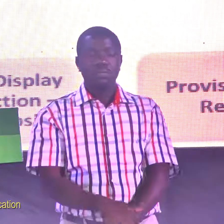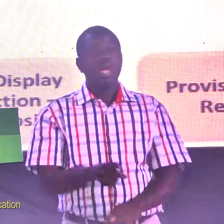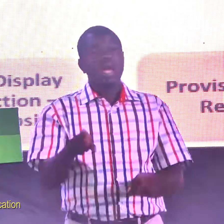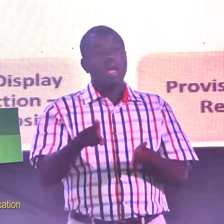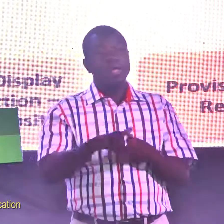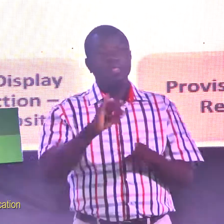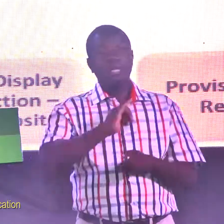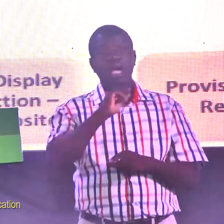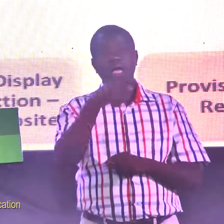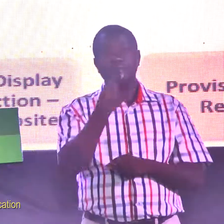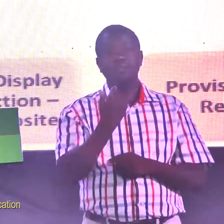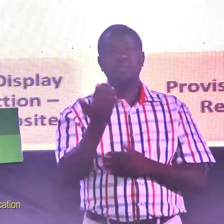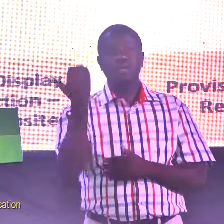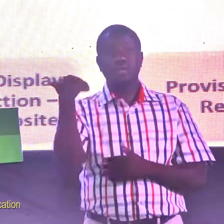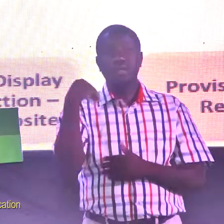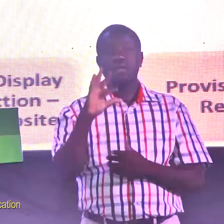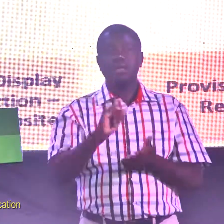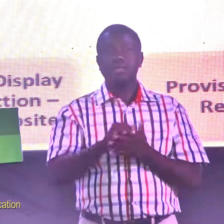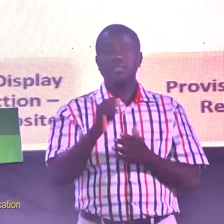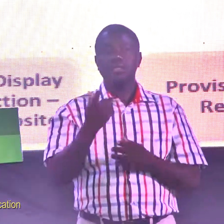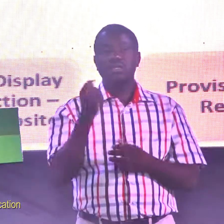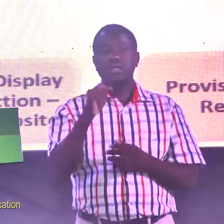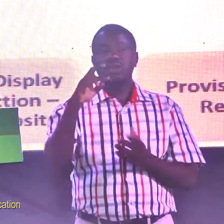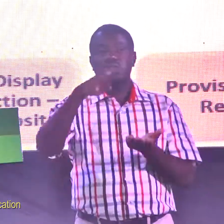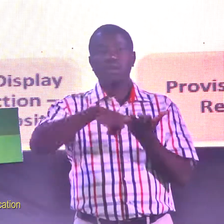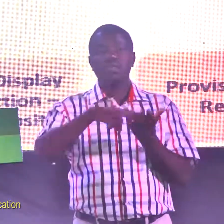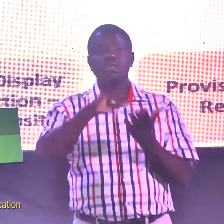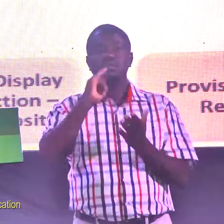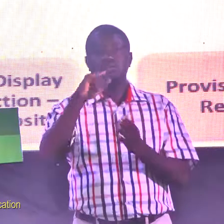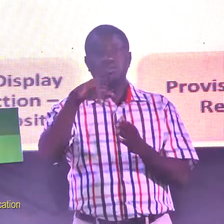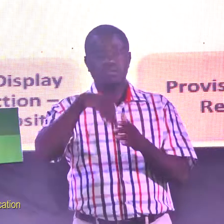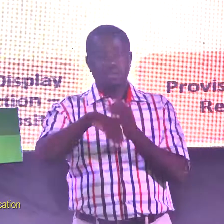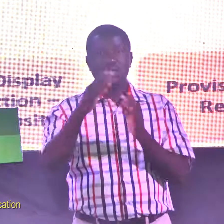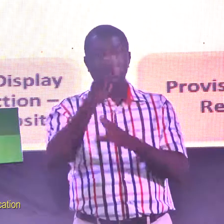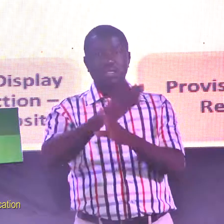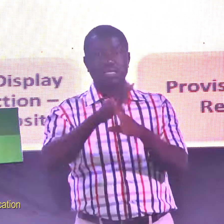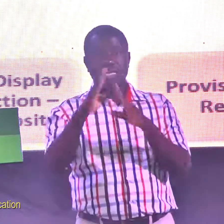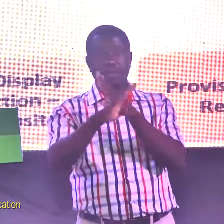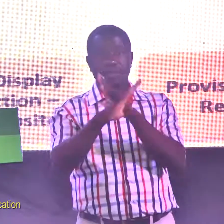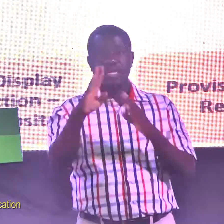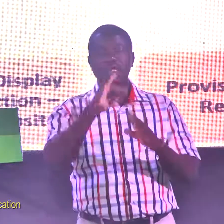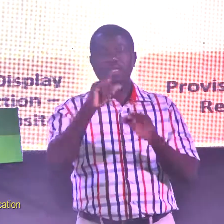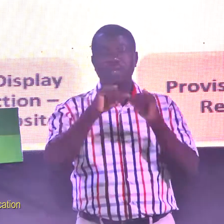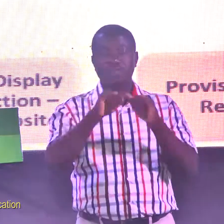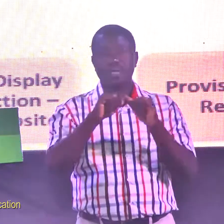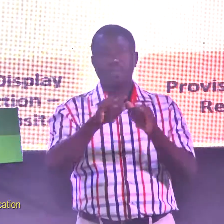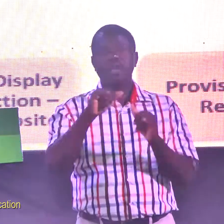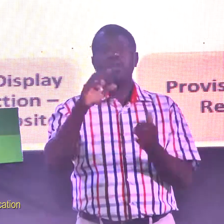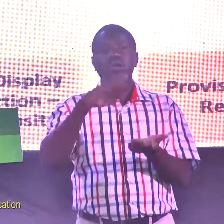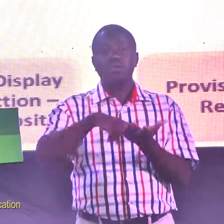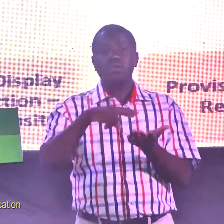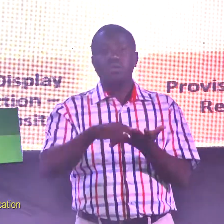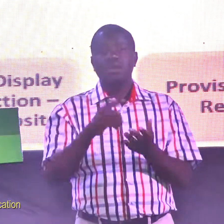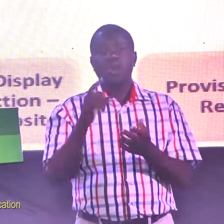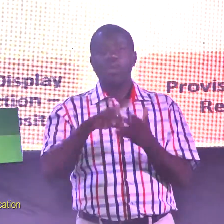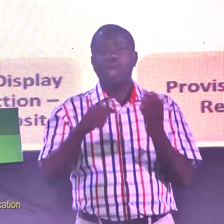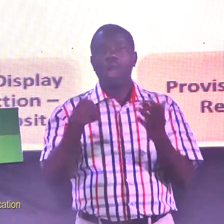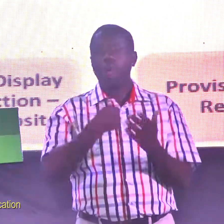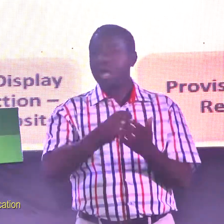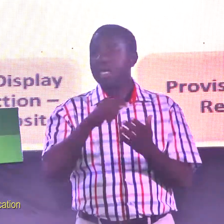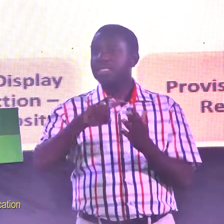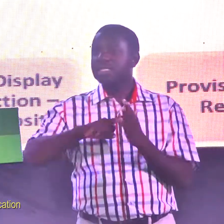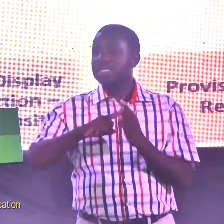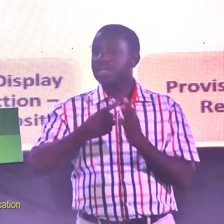As I mentioned, the register in Zambia is a permanent register. So what we start with before